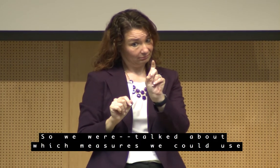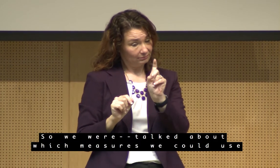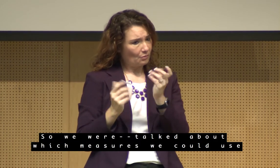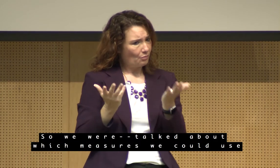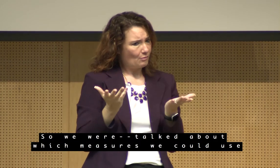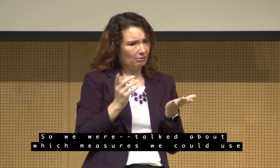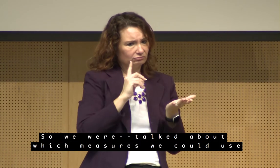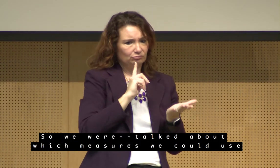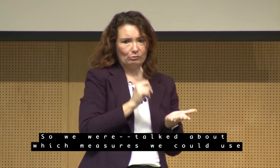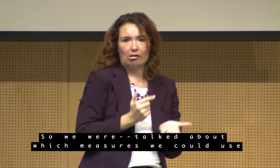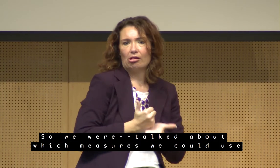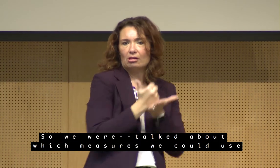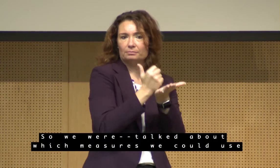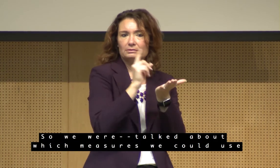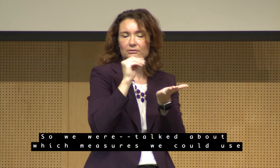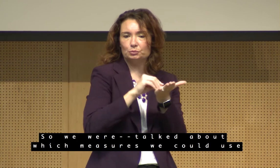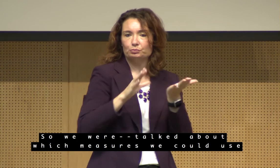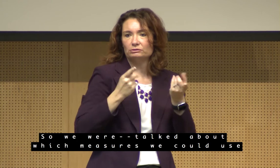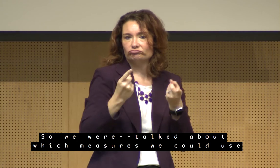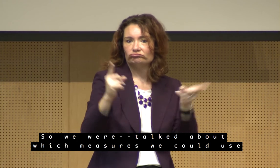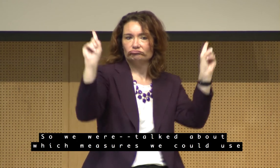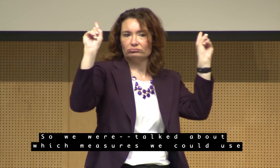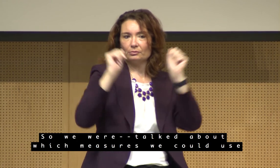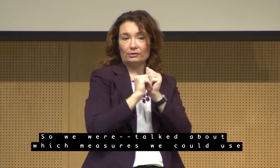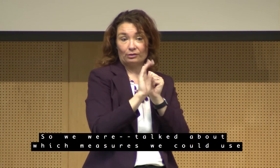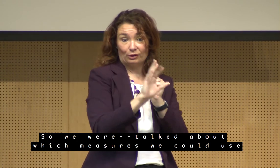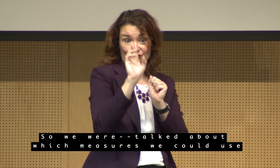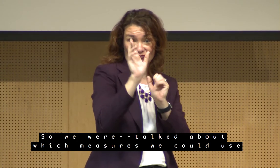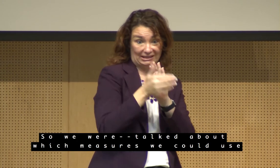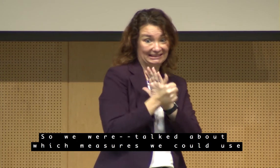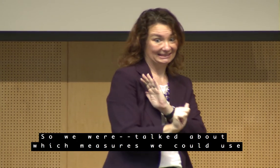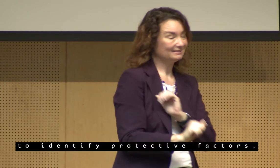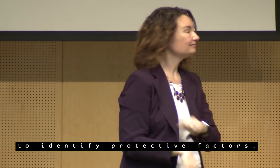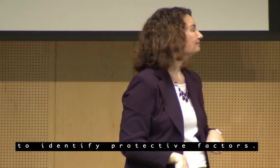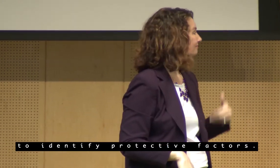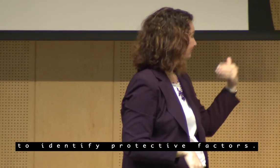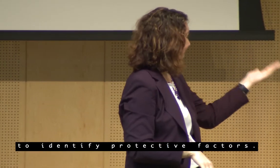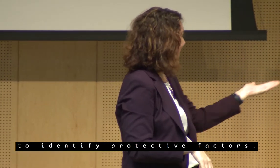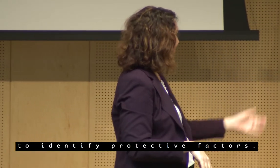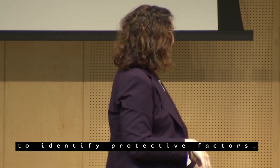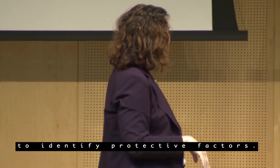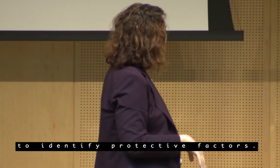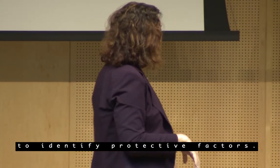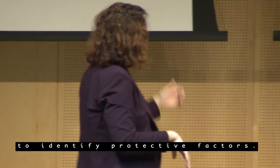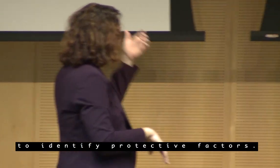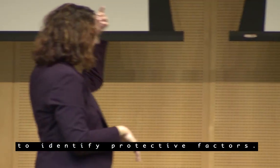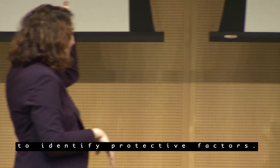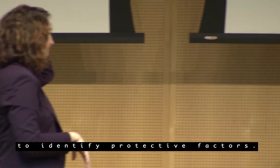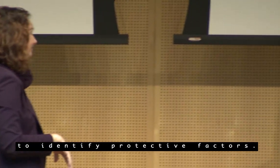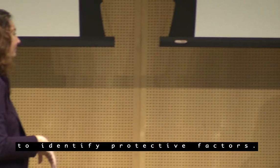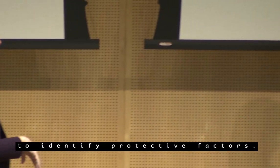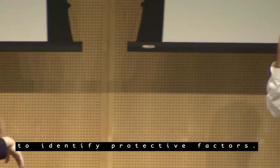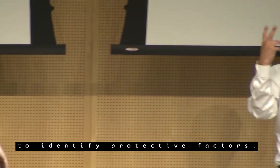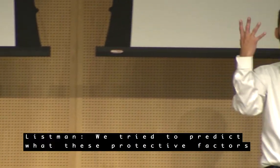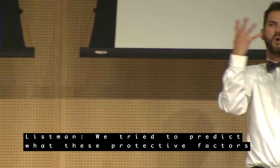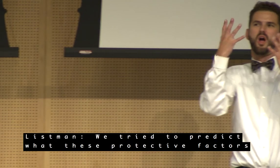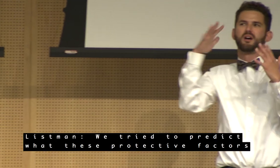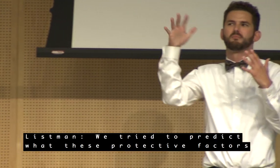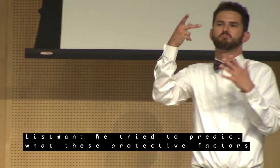were talked about which measures we could use to identify protective factors. We tried to predict